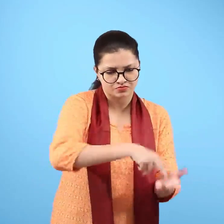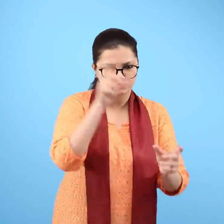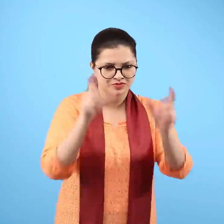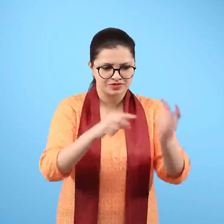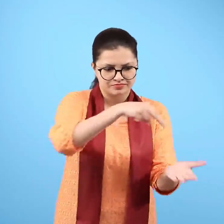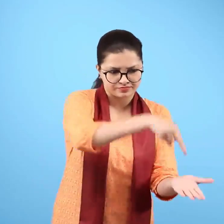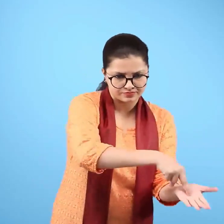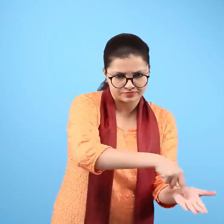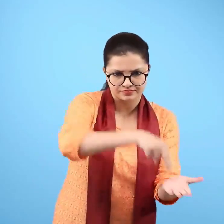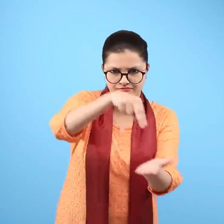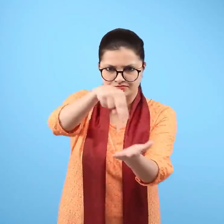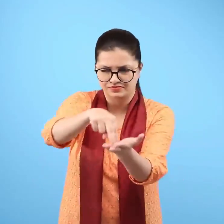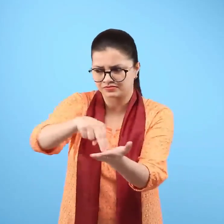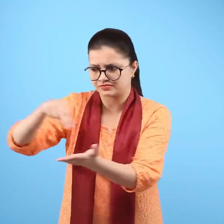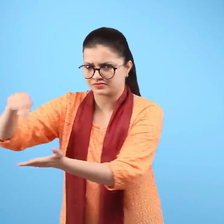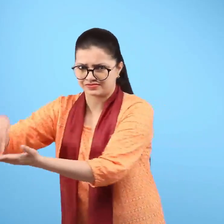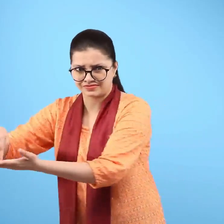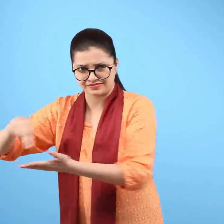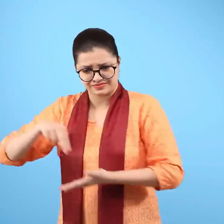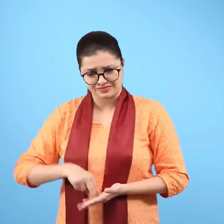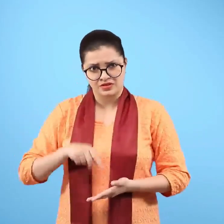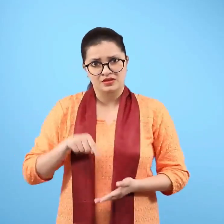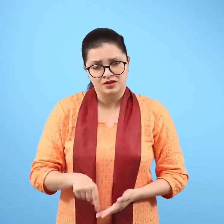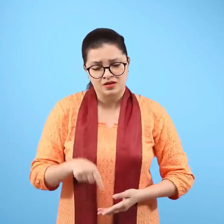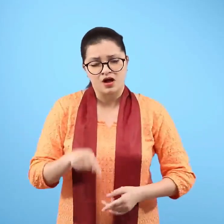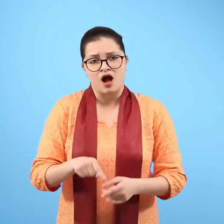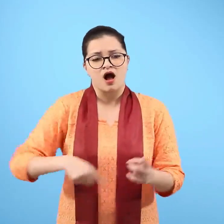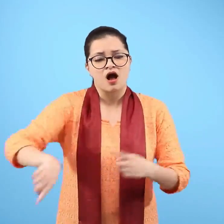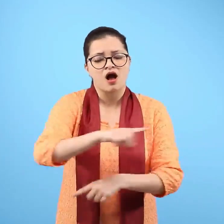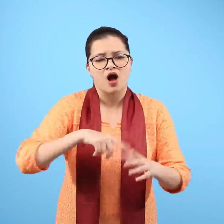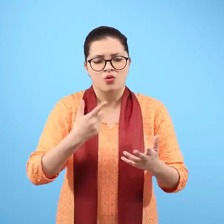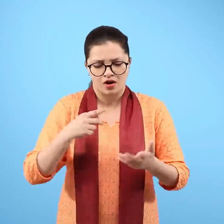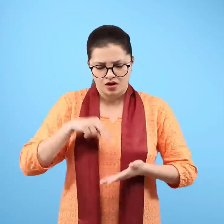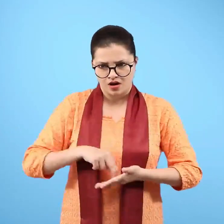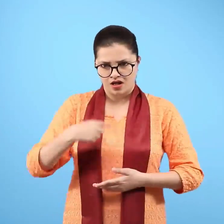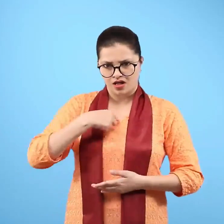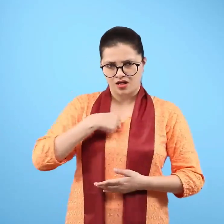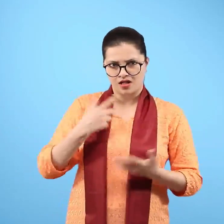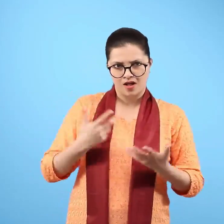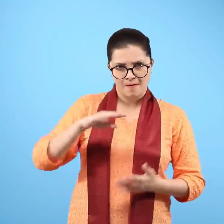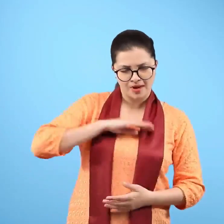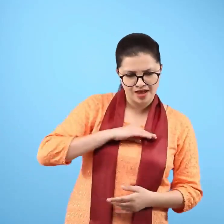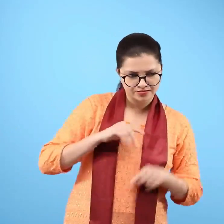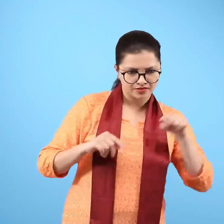like, Venkat is to the south of Shanti, Maharashtra is to the east of